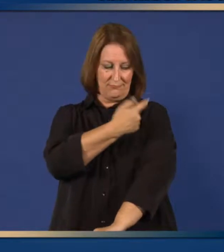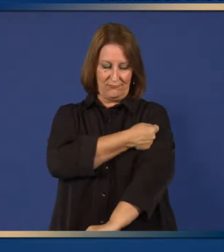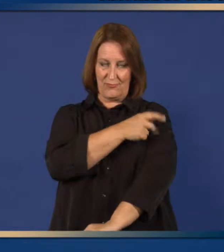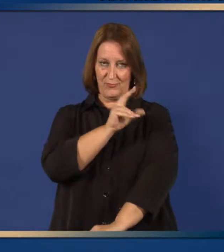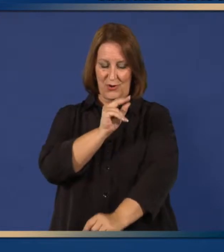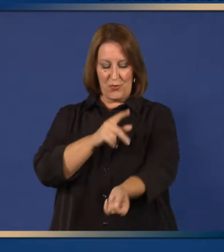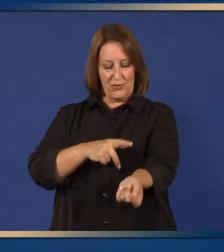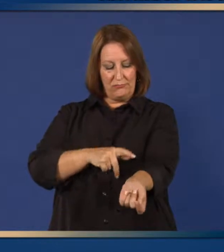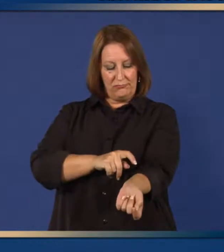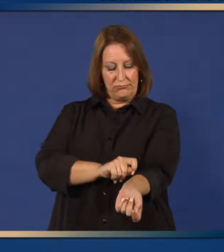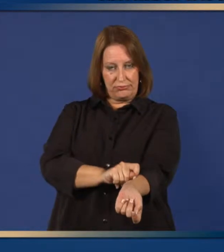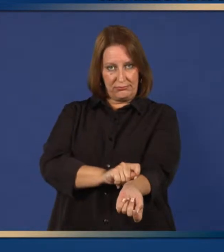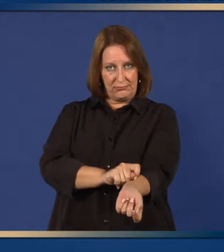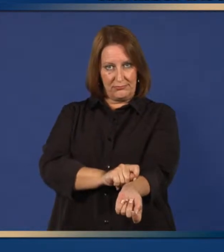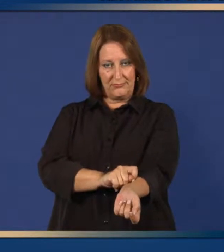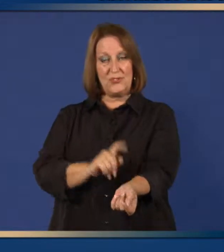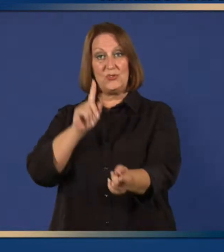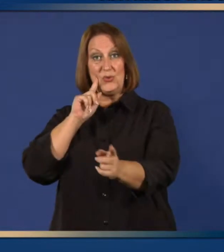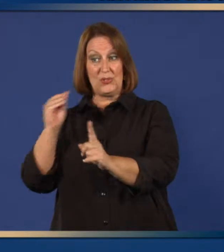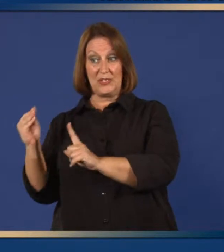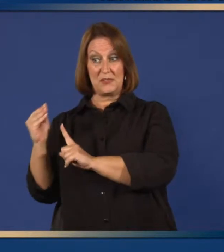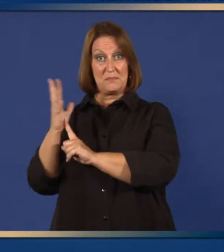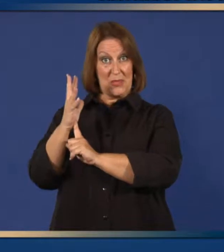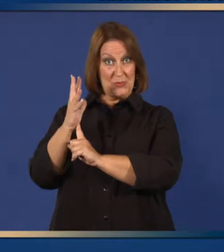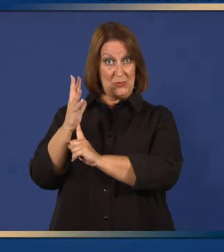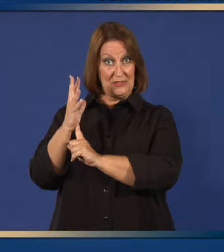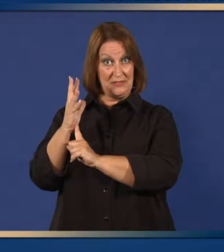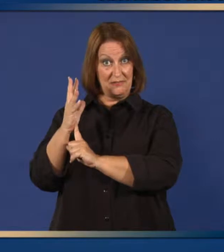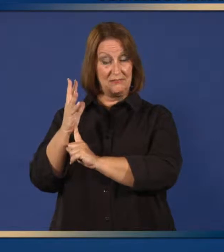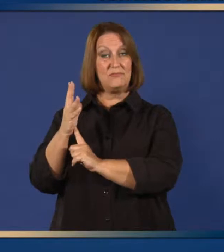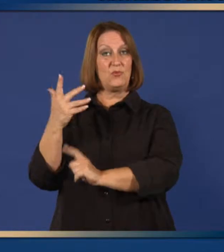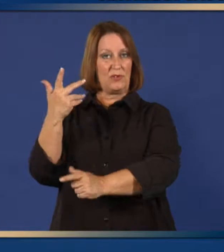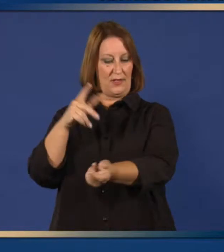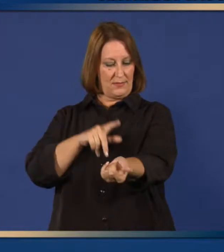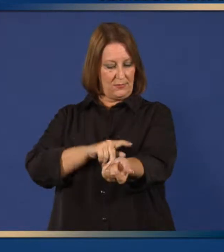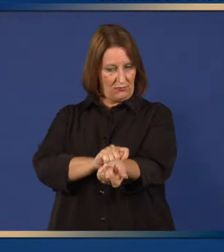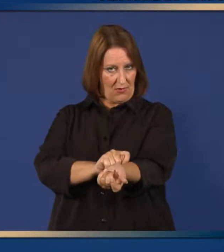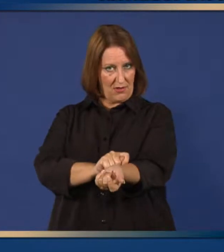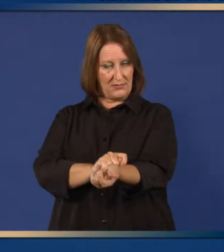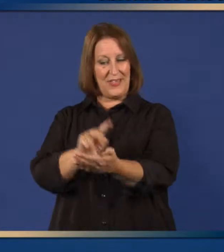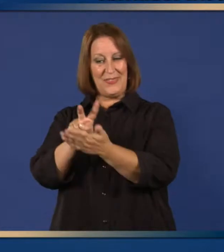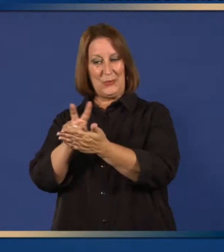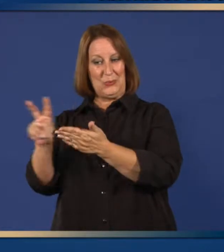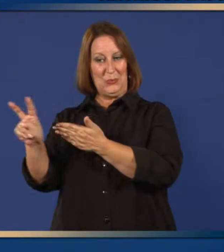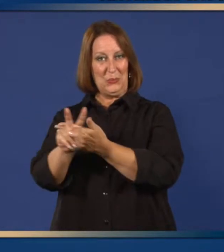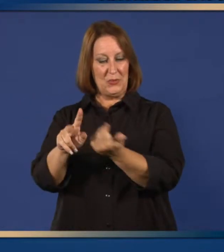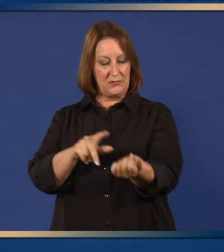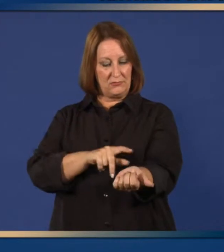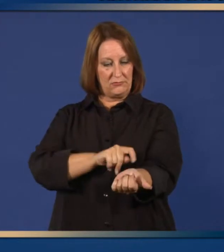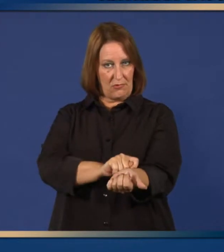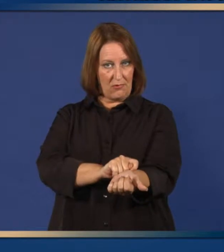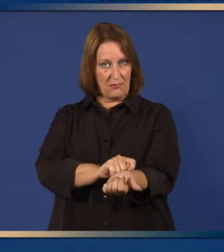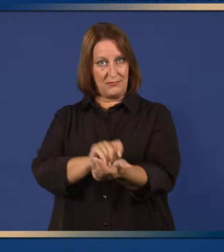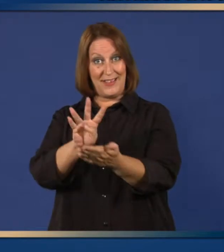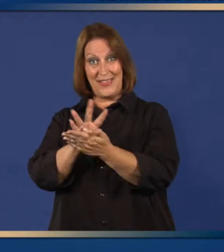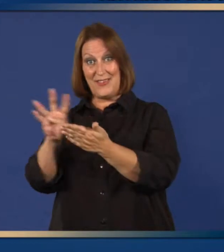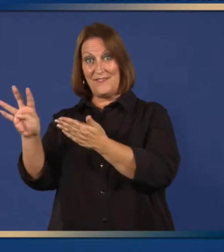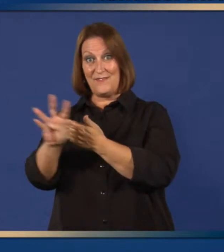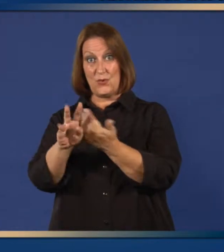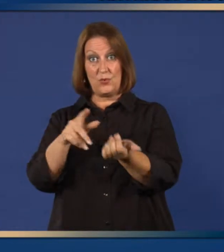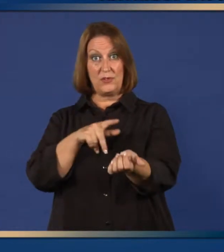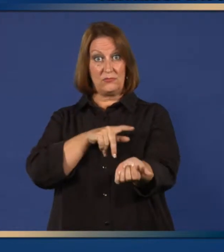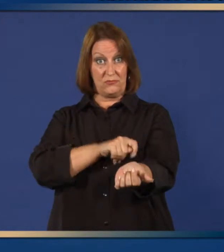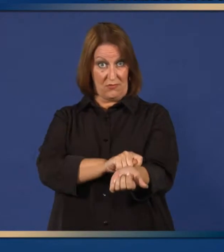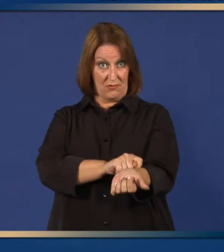skin, with the first dose as soon after exposure as possible, and the second and